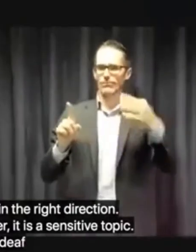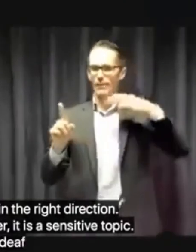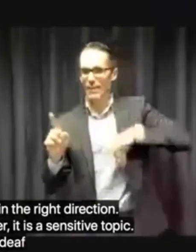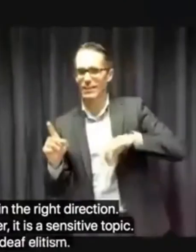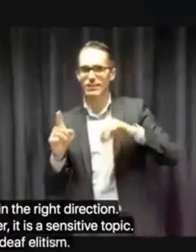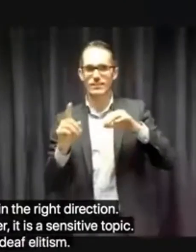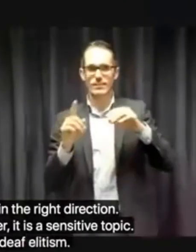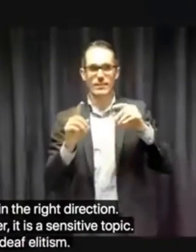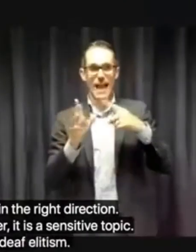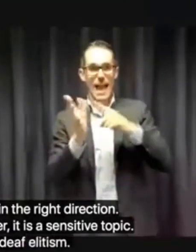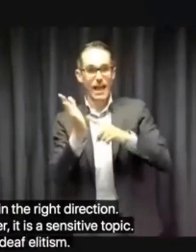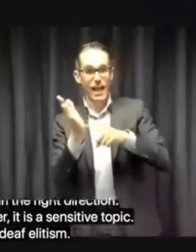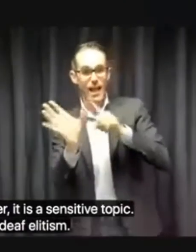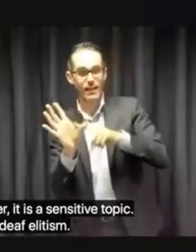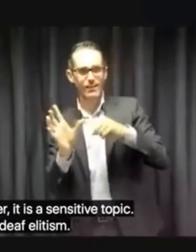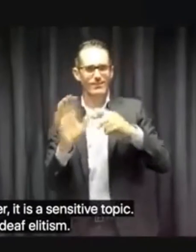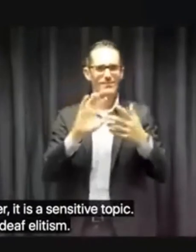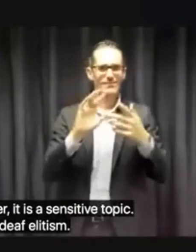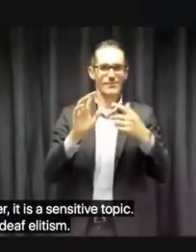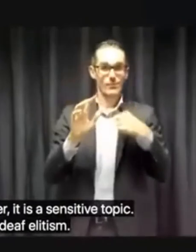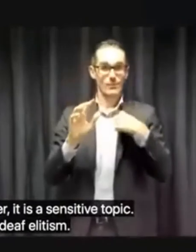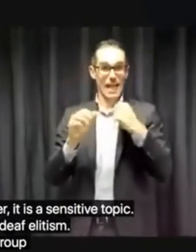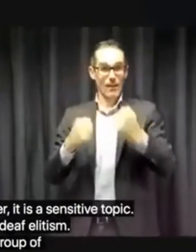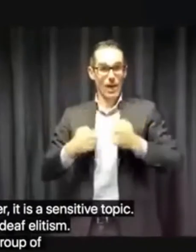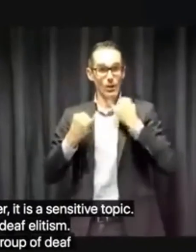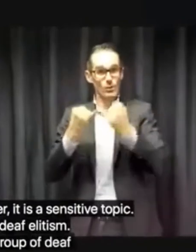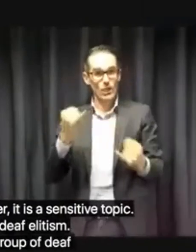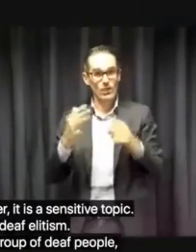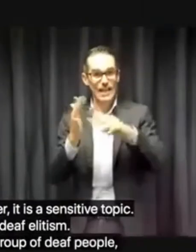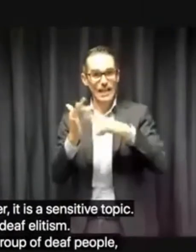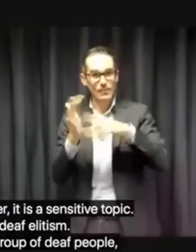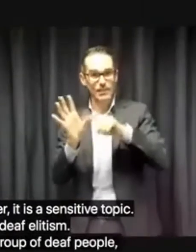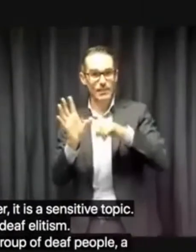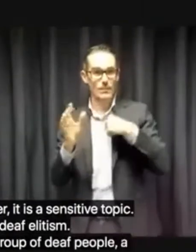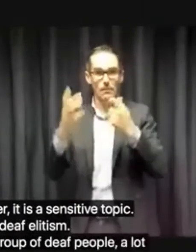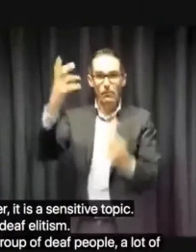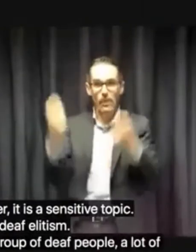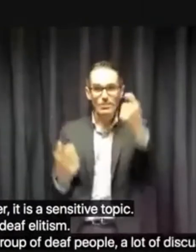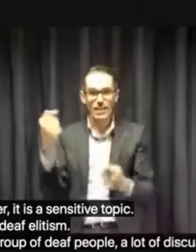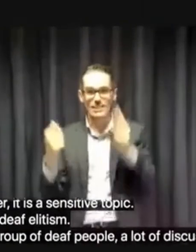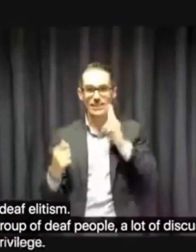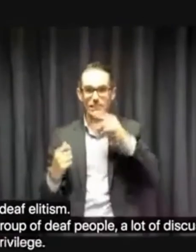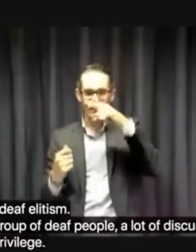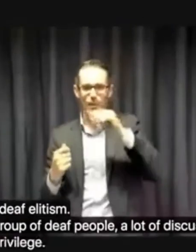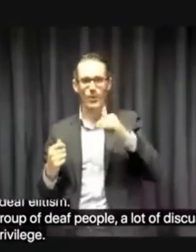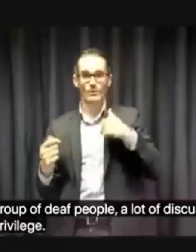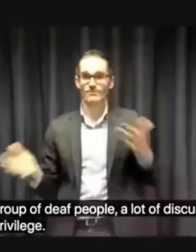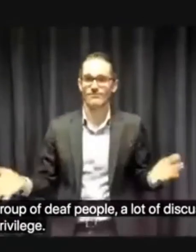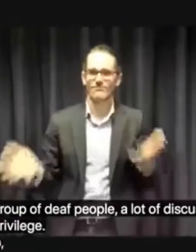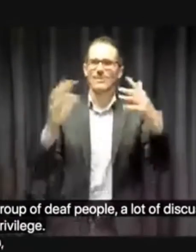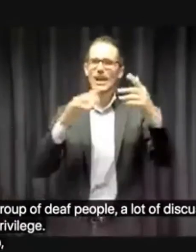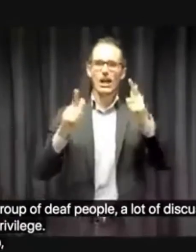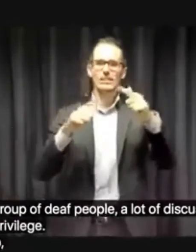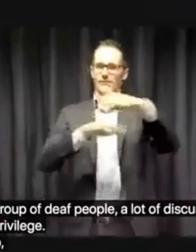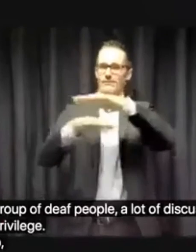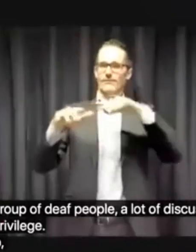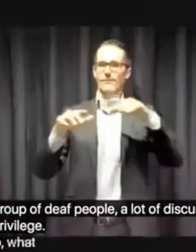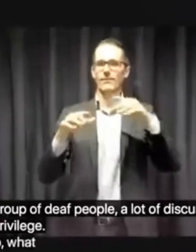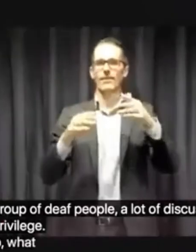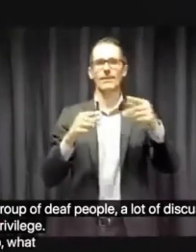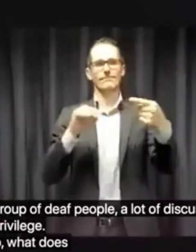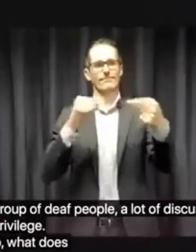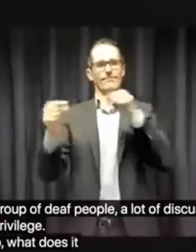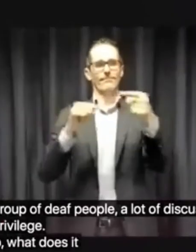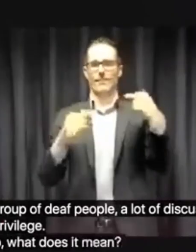A lot of discussion about privileged allyship, what does it mean? Are we our own worst enemy? Because we like to put our deaf people